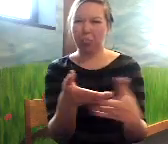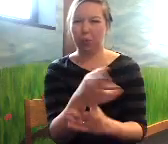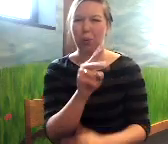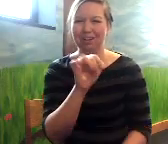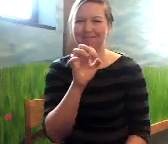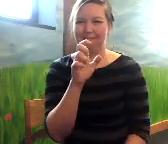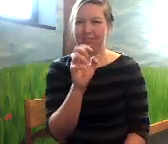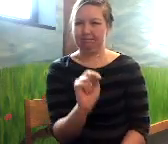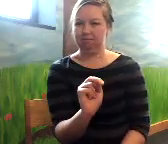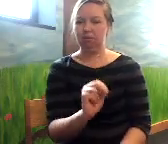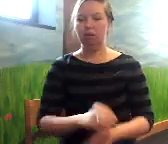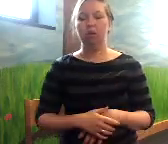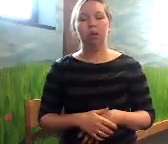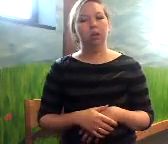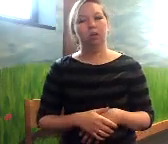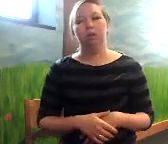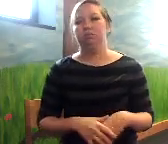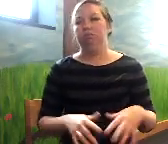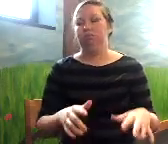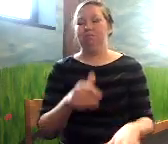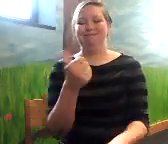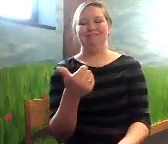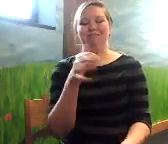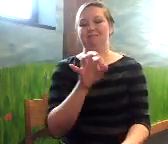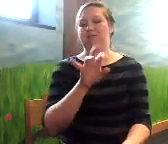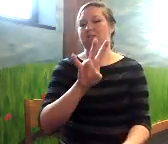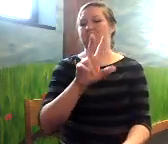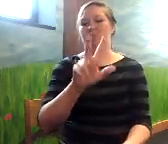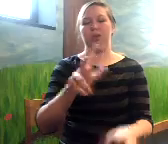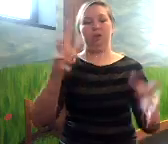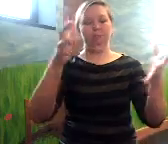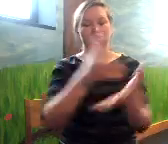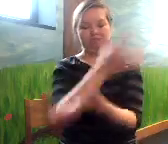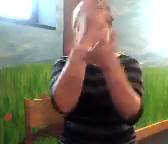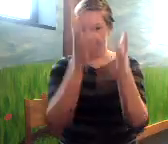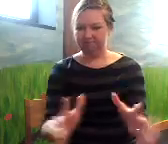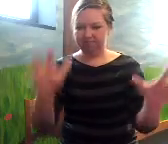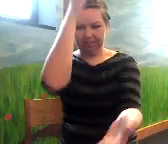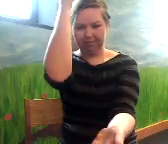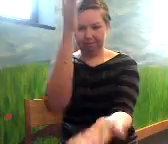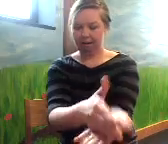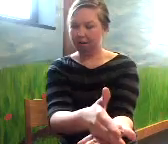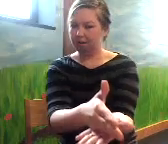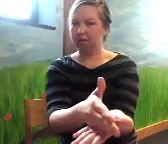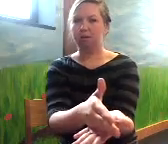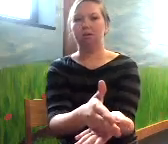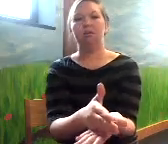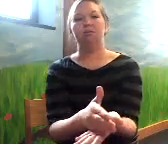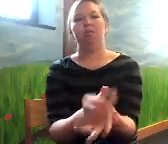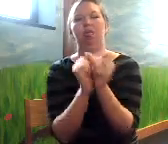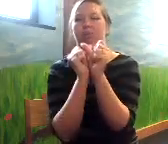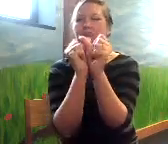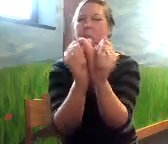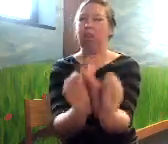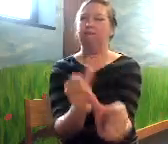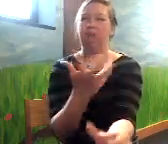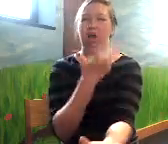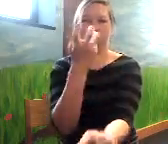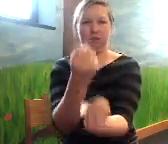on for about 5 years there, but to no avail, and it was not successful in bringing the